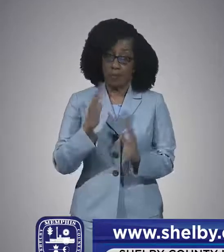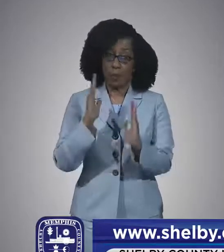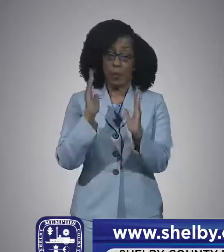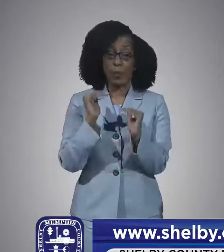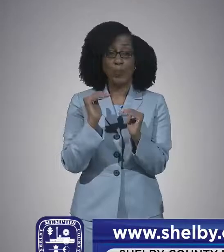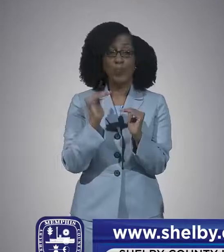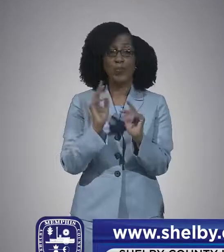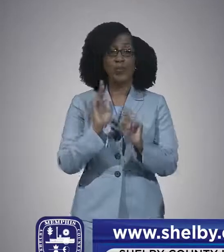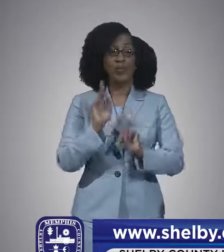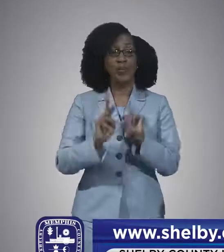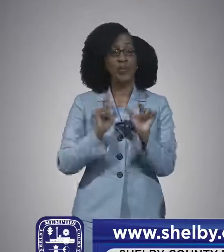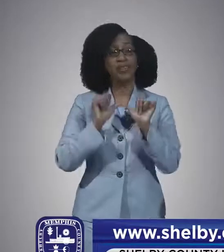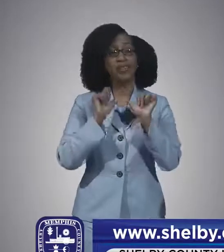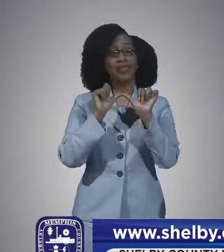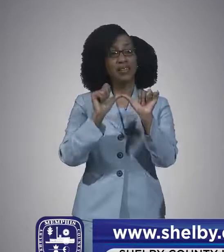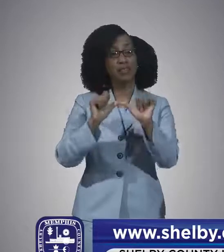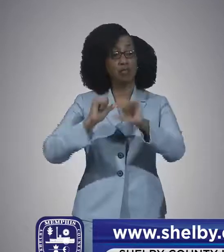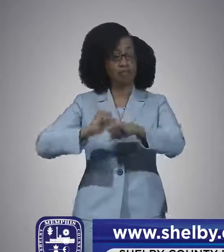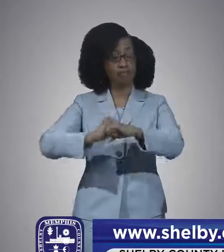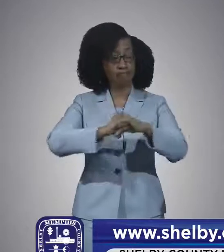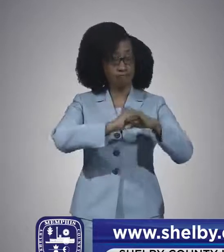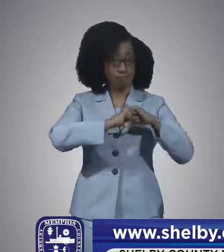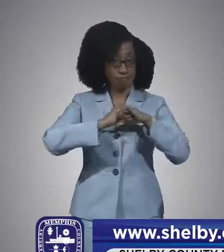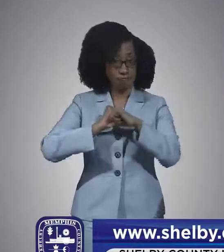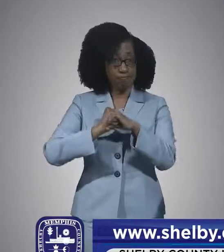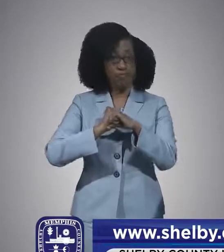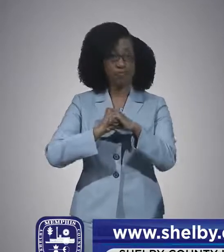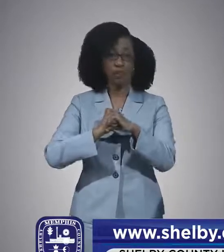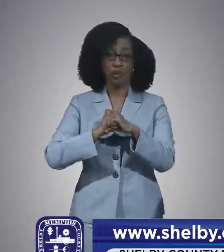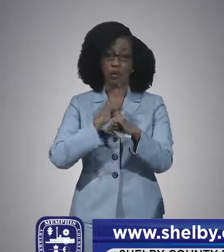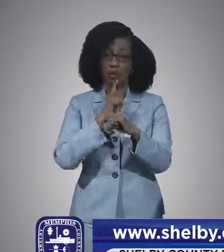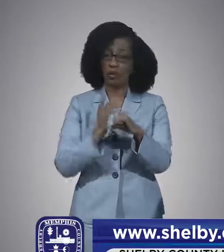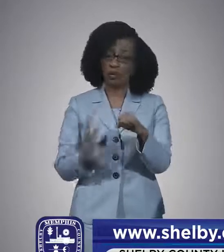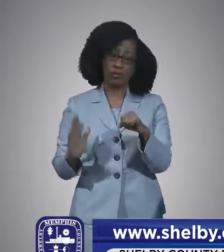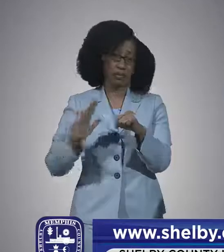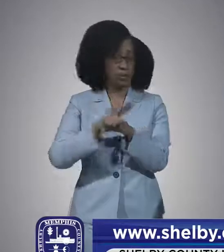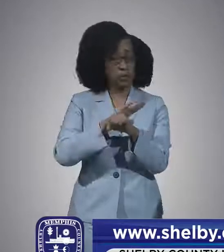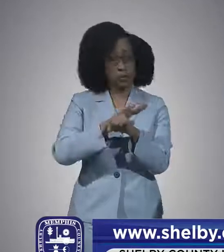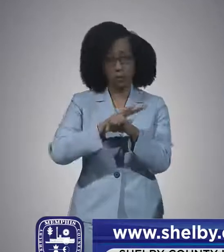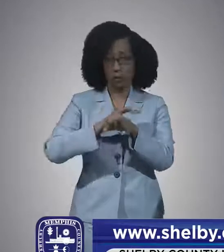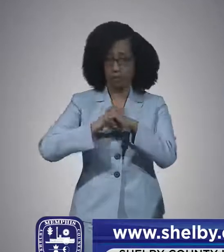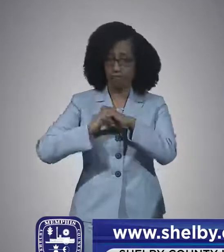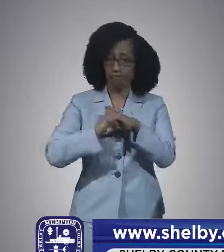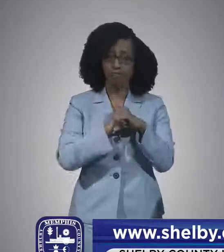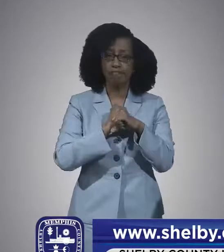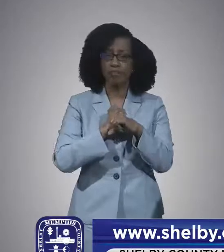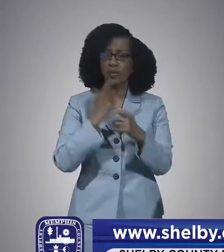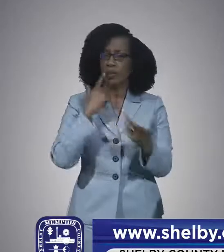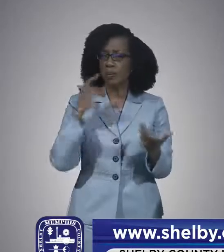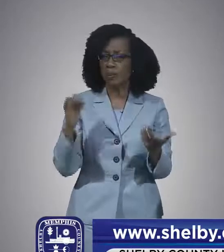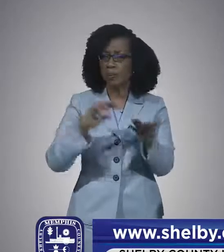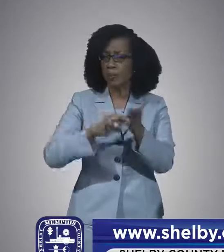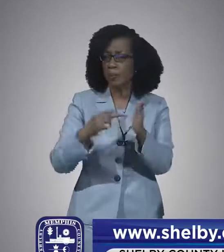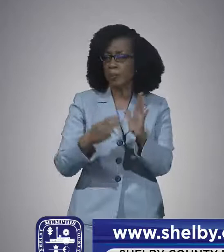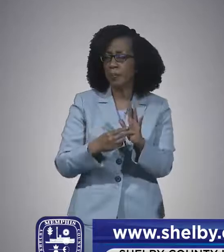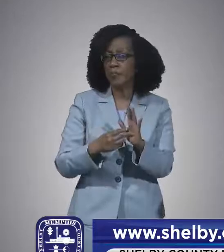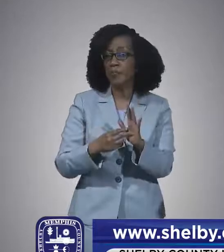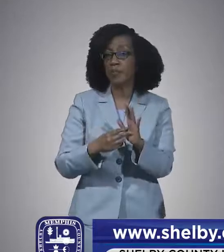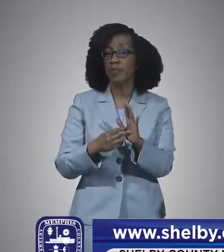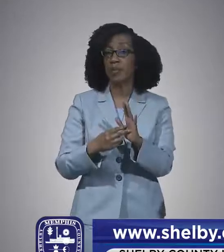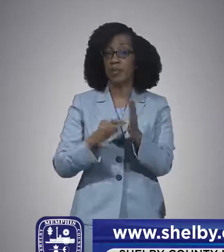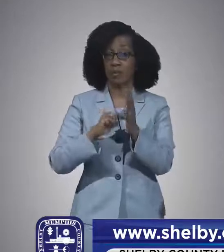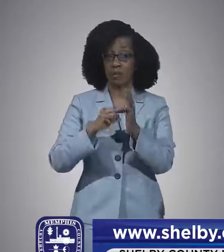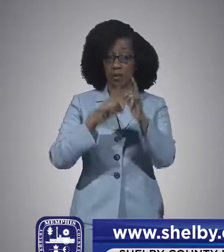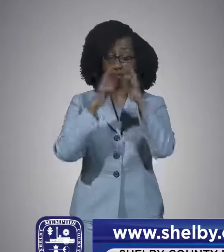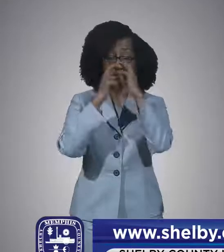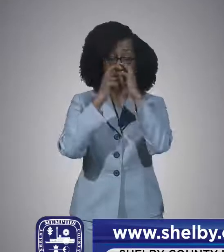people will continue to protect themselves to the fullest extent that they can. What does that look like? That looks like wearing